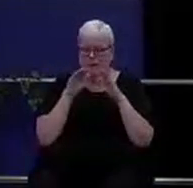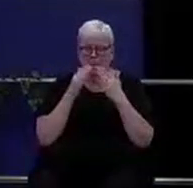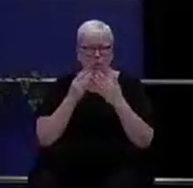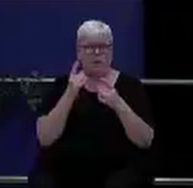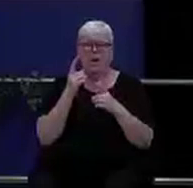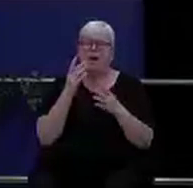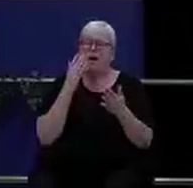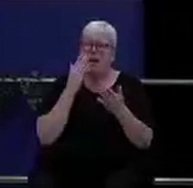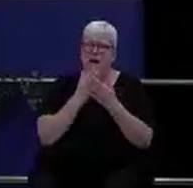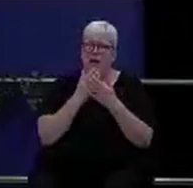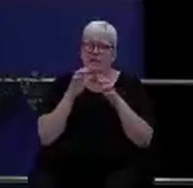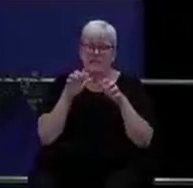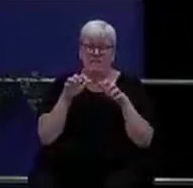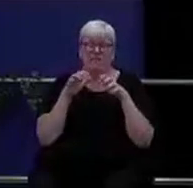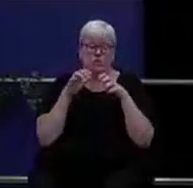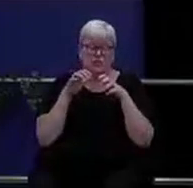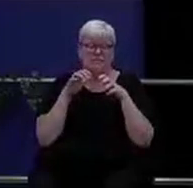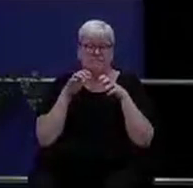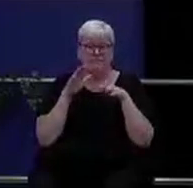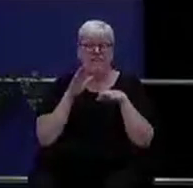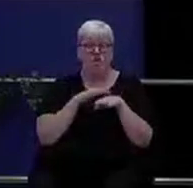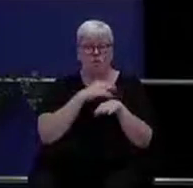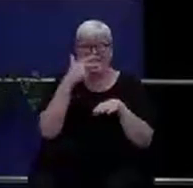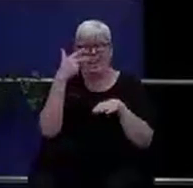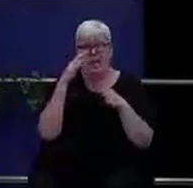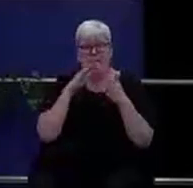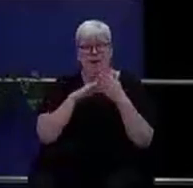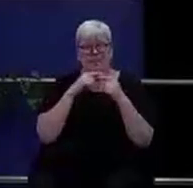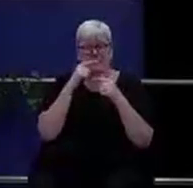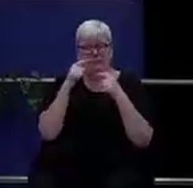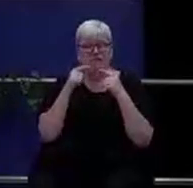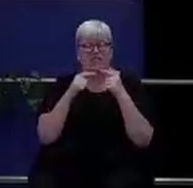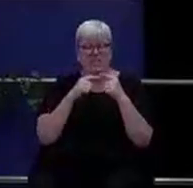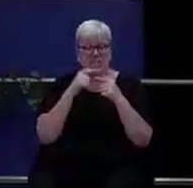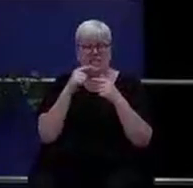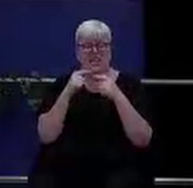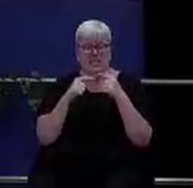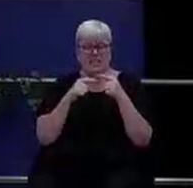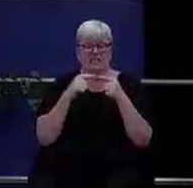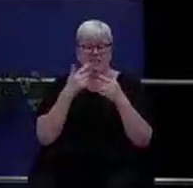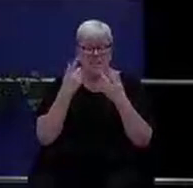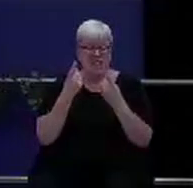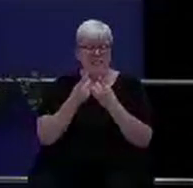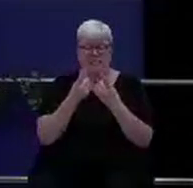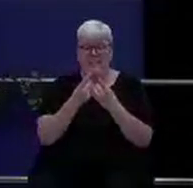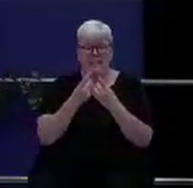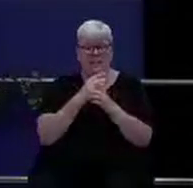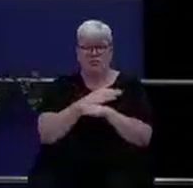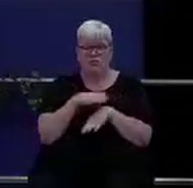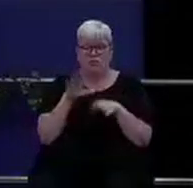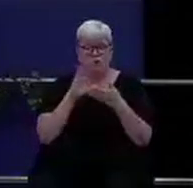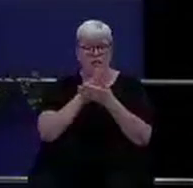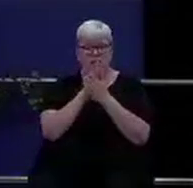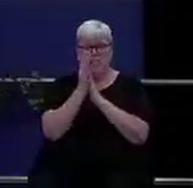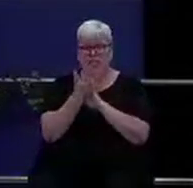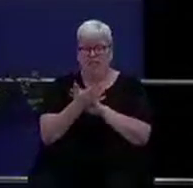obviously it's frozen for 8 months a year. Things take a while to decompose, but they're one of